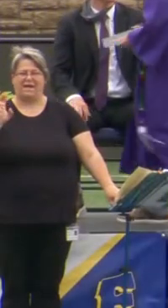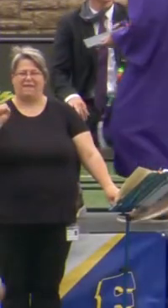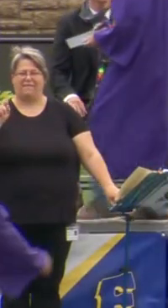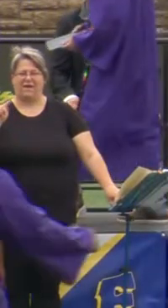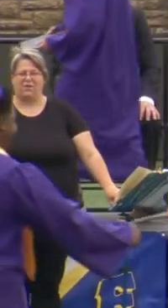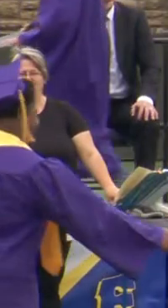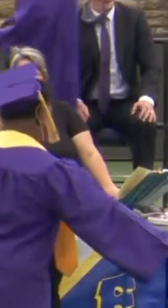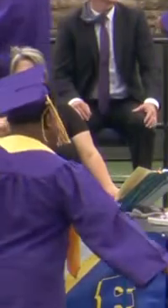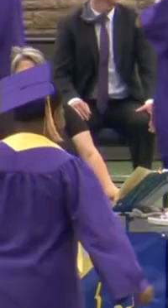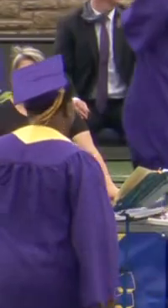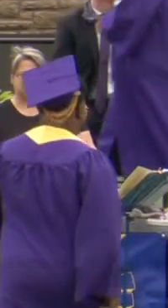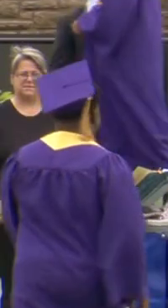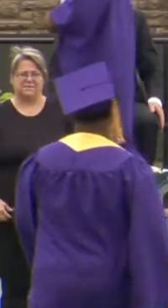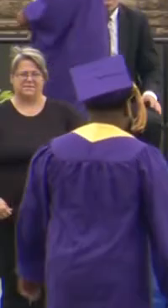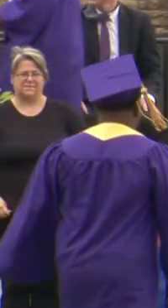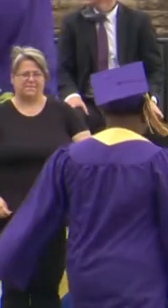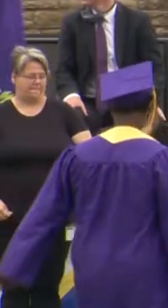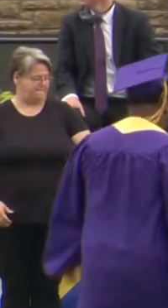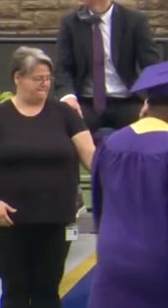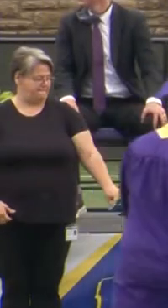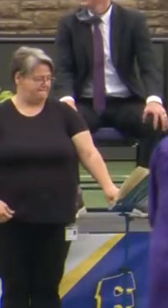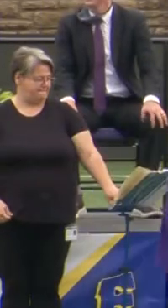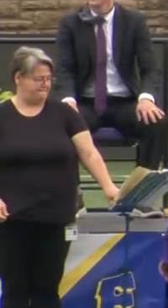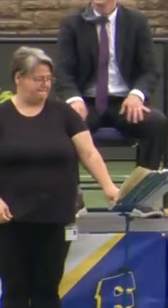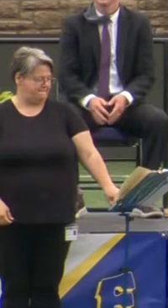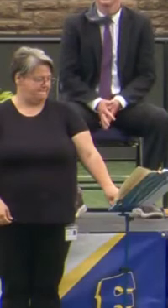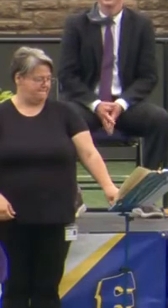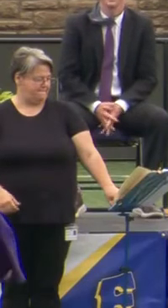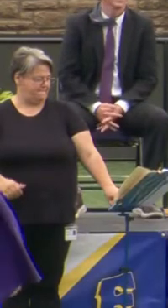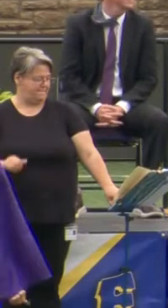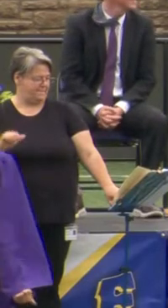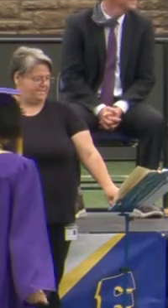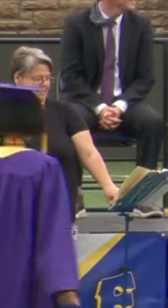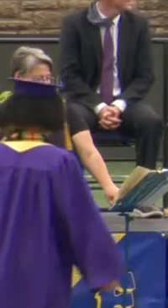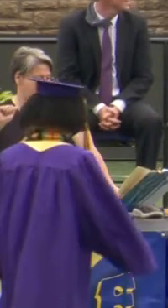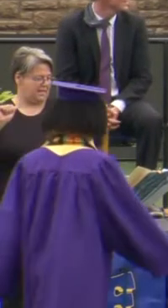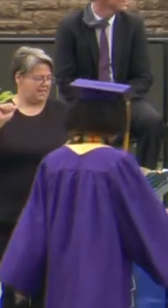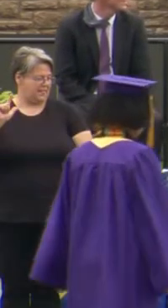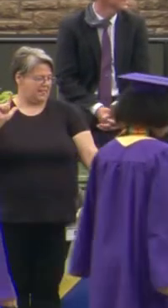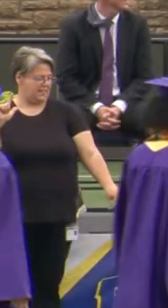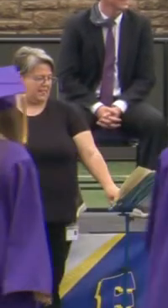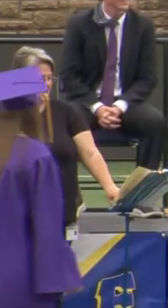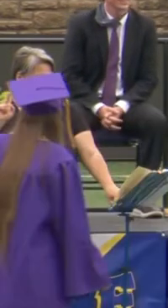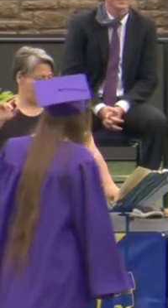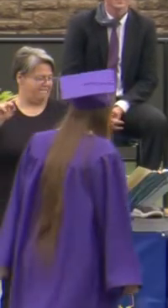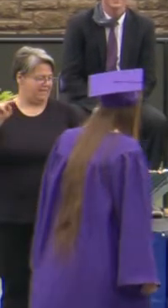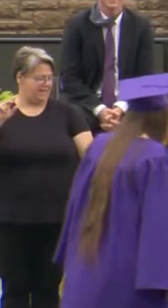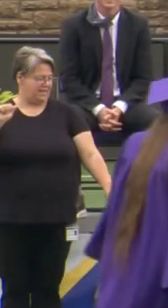Alvina Pickett.